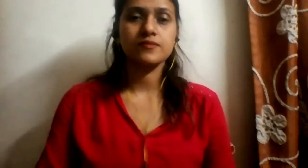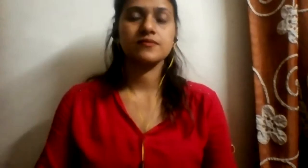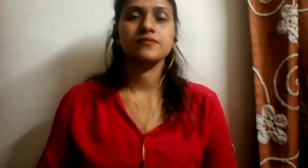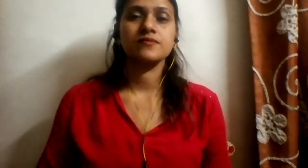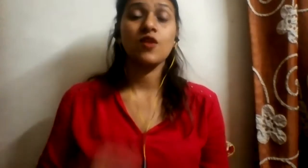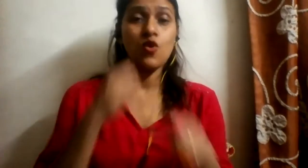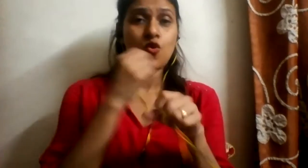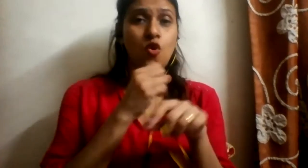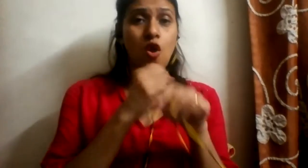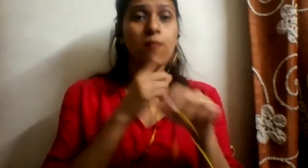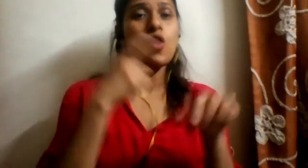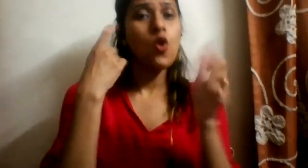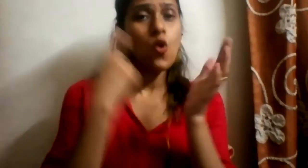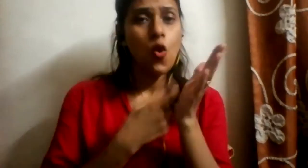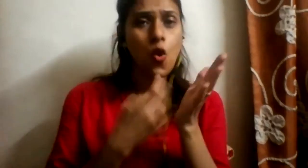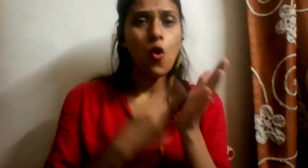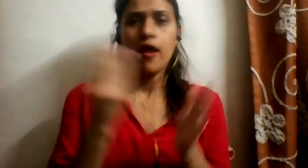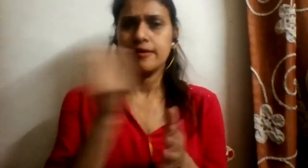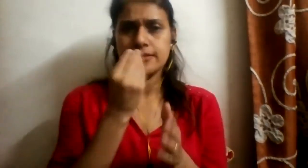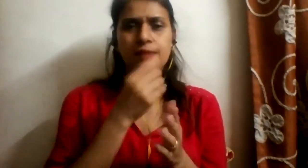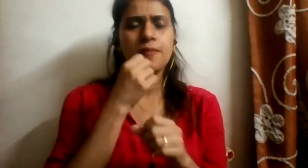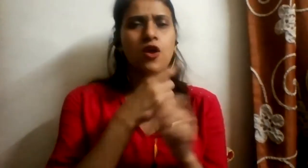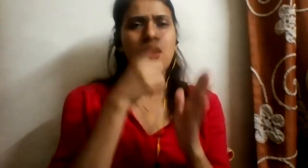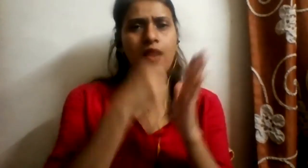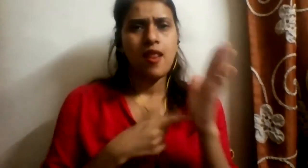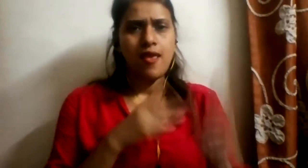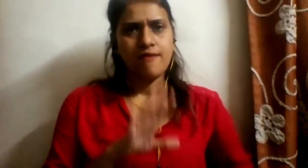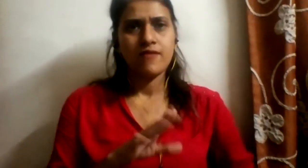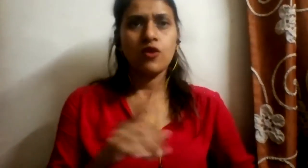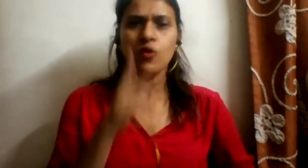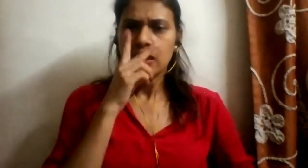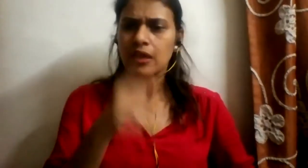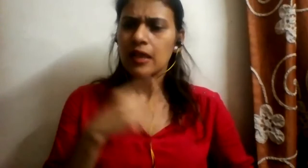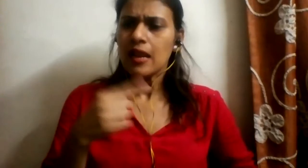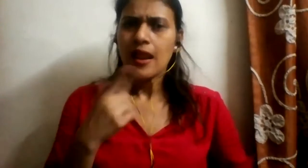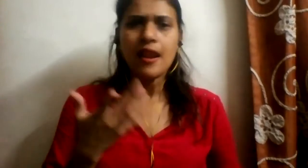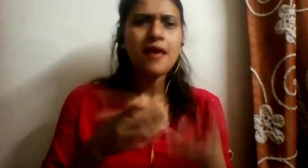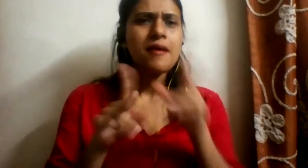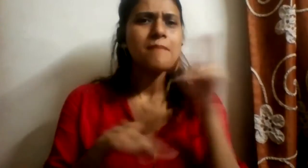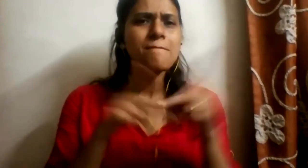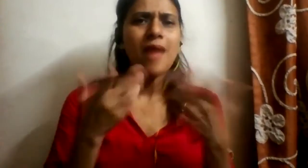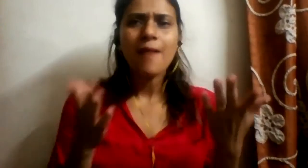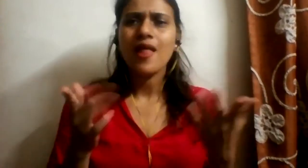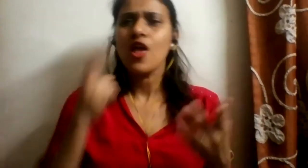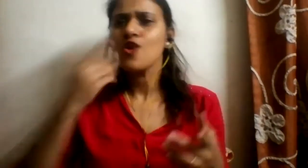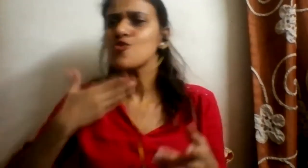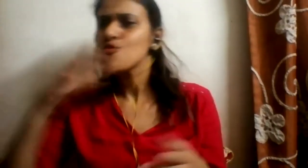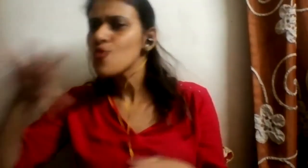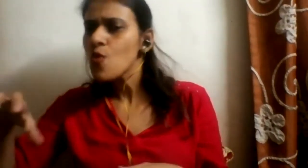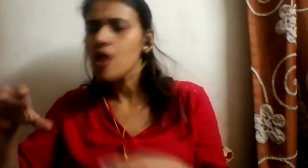mandated to do certain things. Most of the time, all the laws are to regulate people, to regulate institutions, to regulate others. But